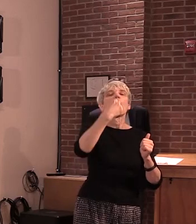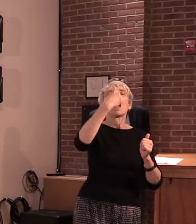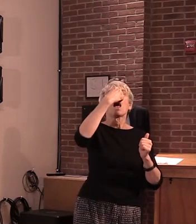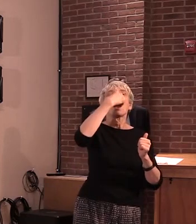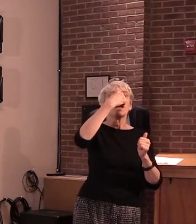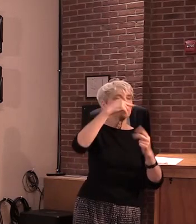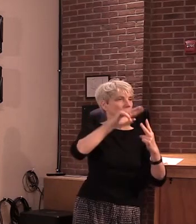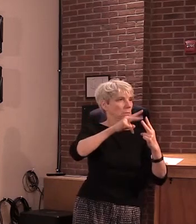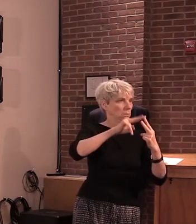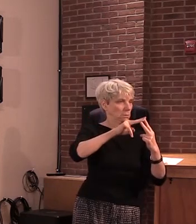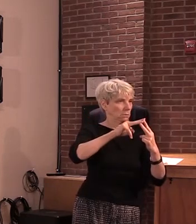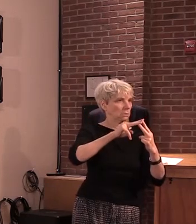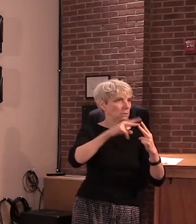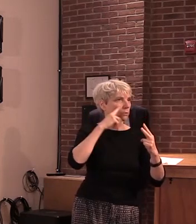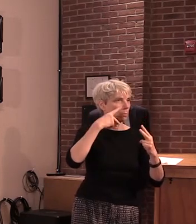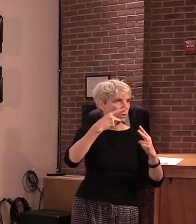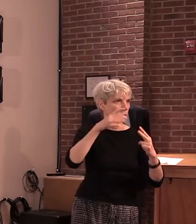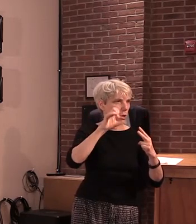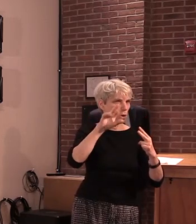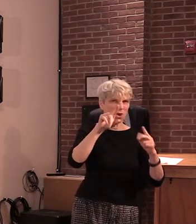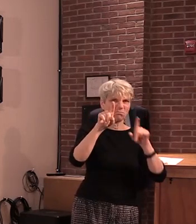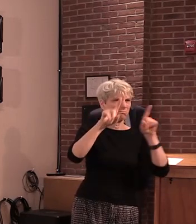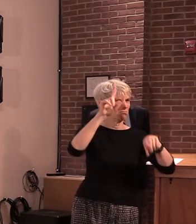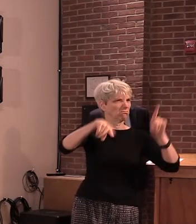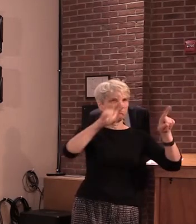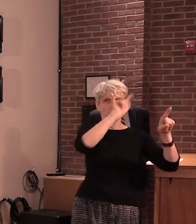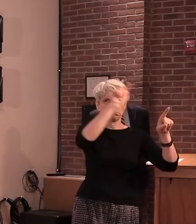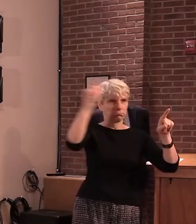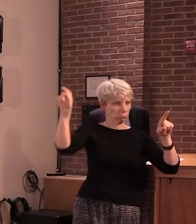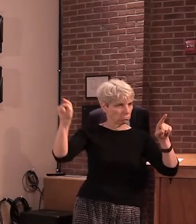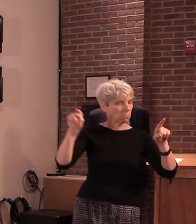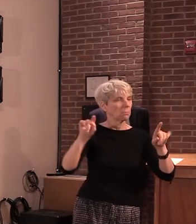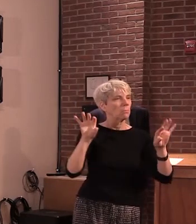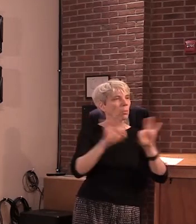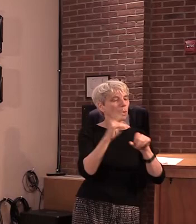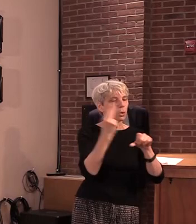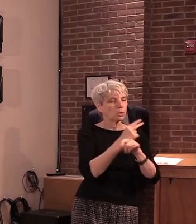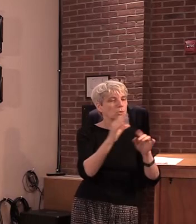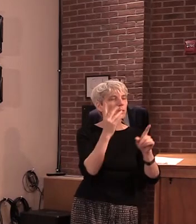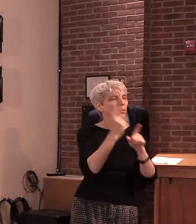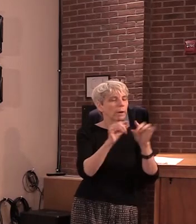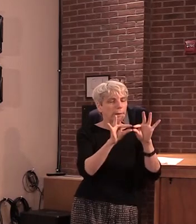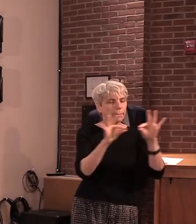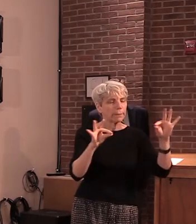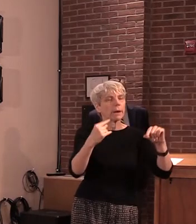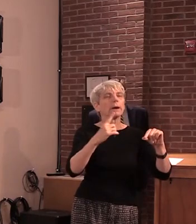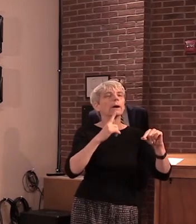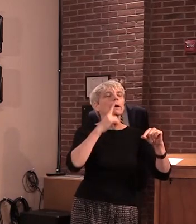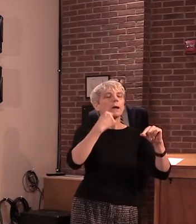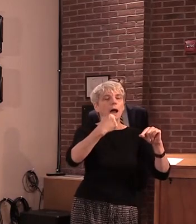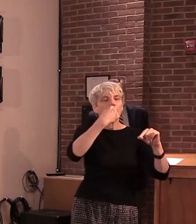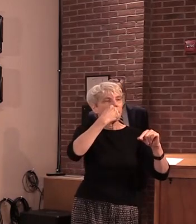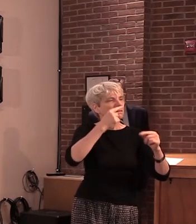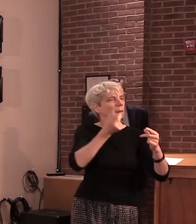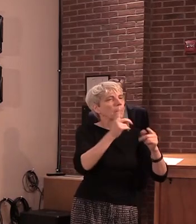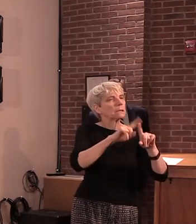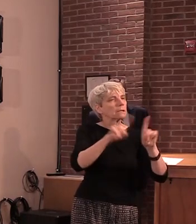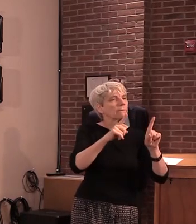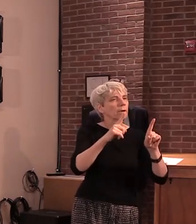swab. And one would just have to be sure that you were using the appropriate swab for the platform that you were doing your testing on.